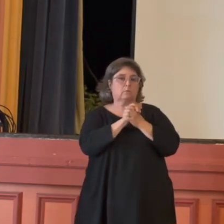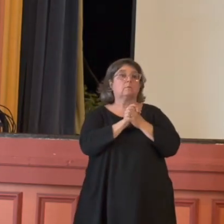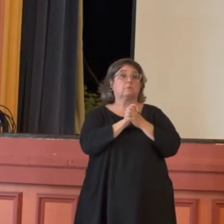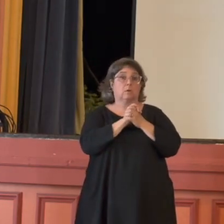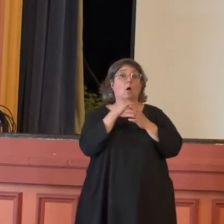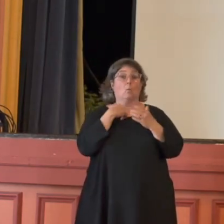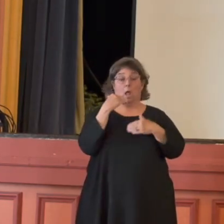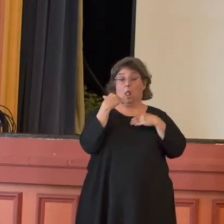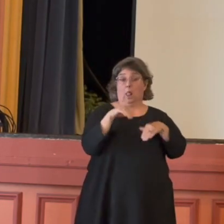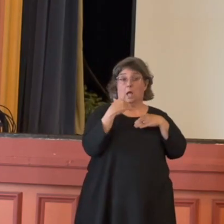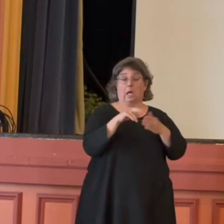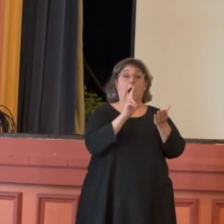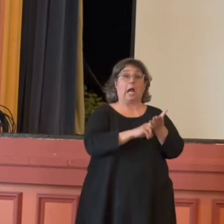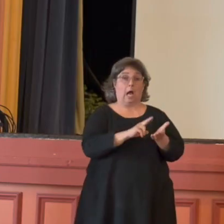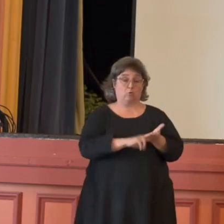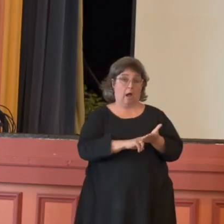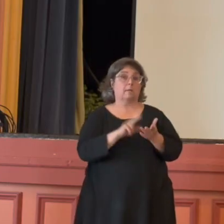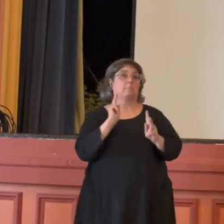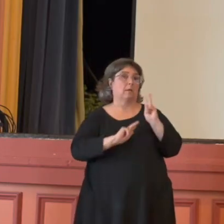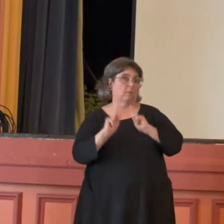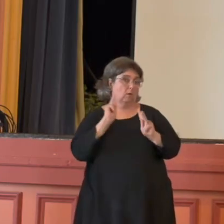do restrict our contractors.